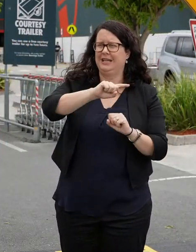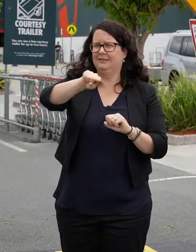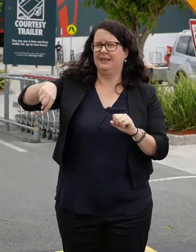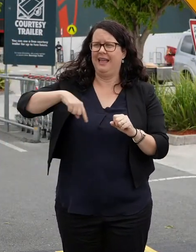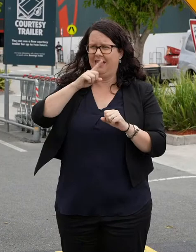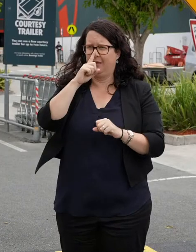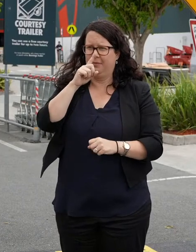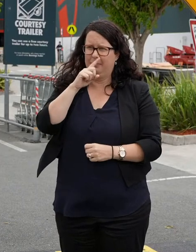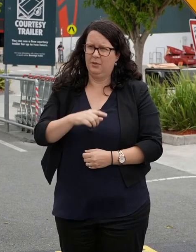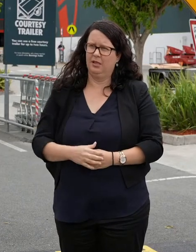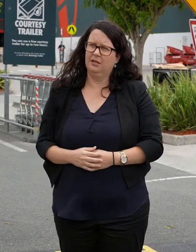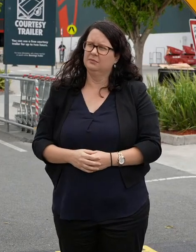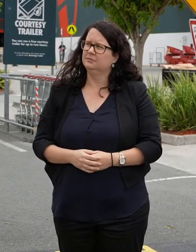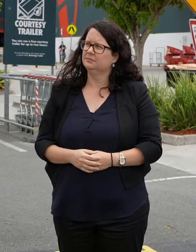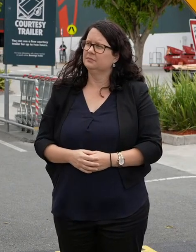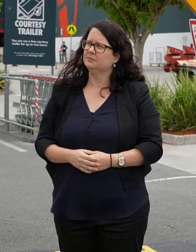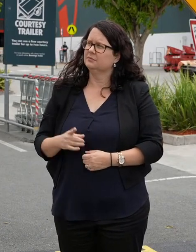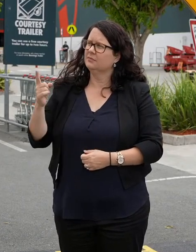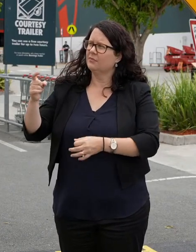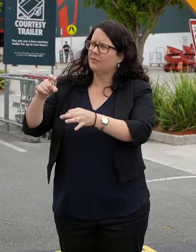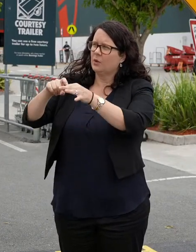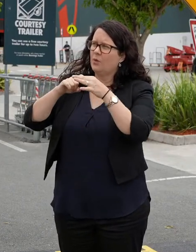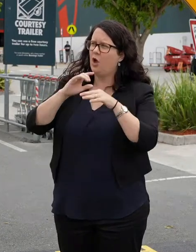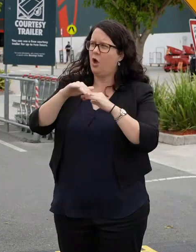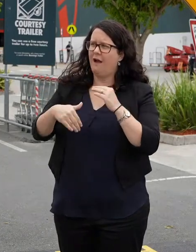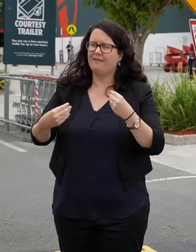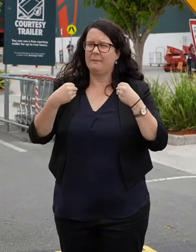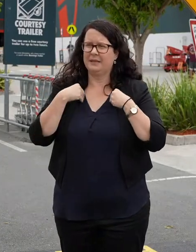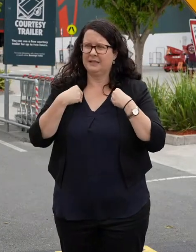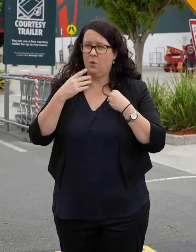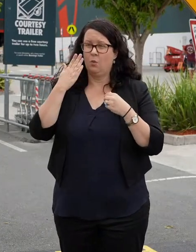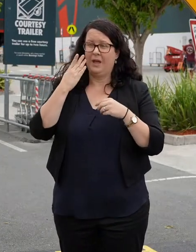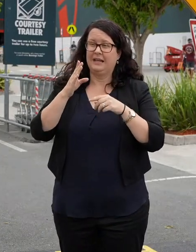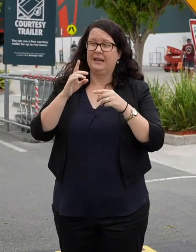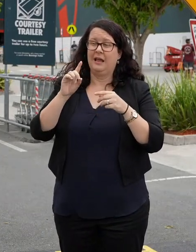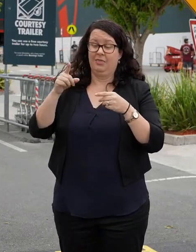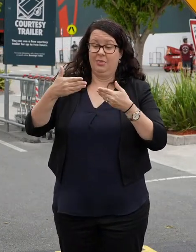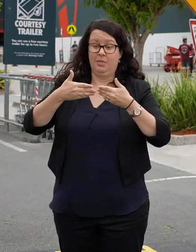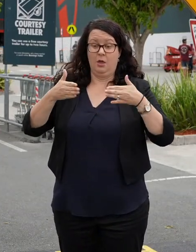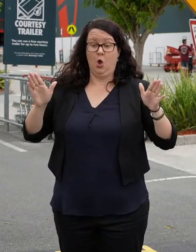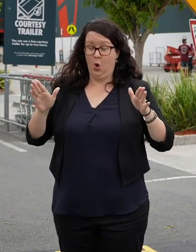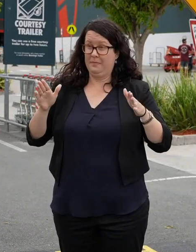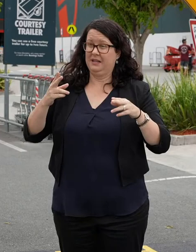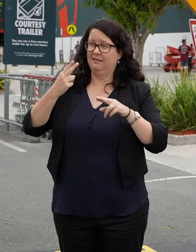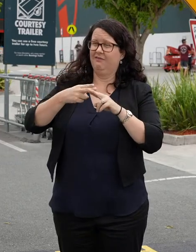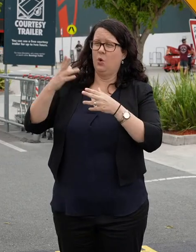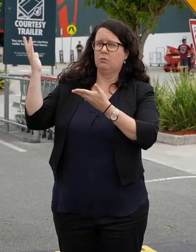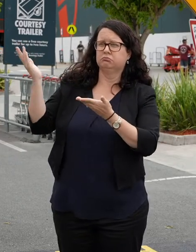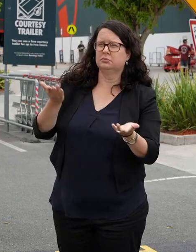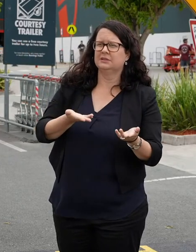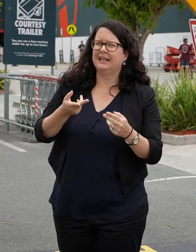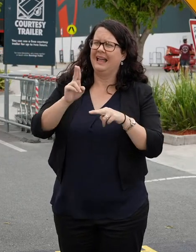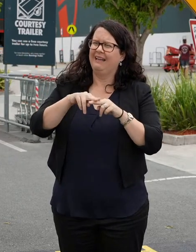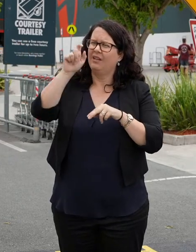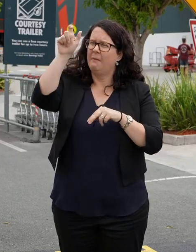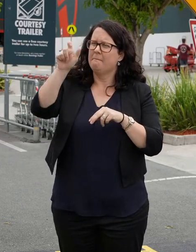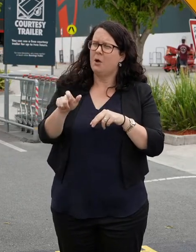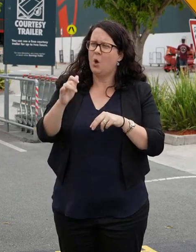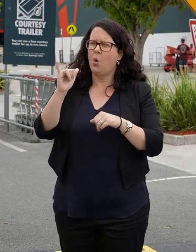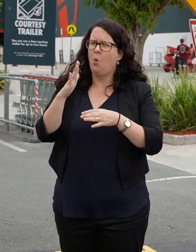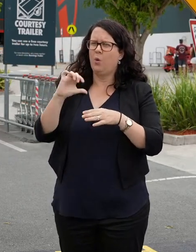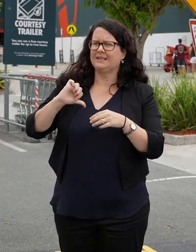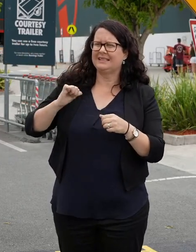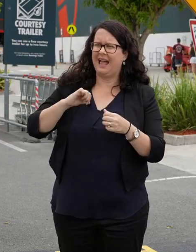community. Minister, just a question on business. When borders reopen in December, what plans are in place for a business if a client or workers